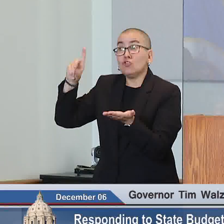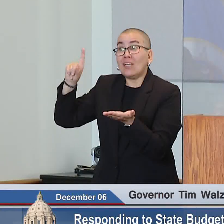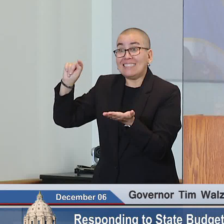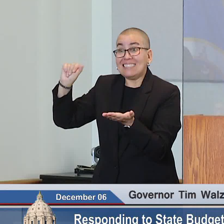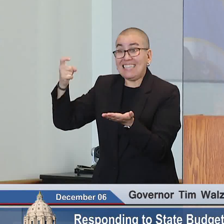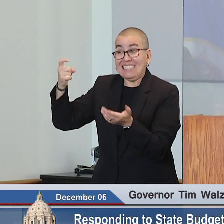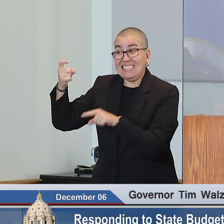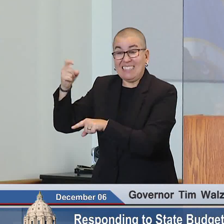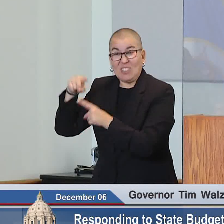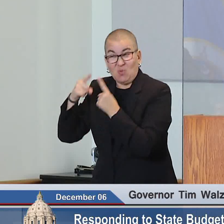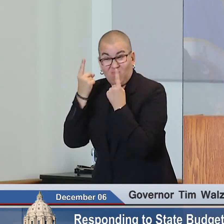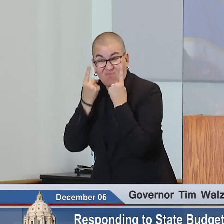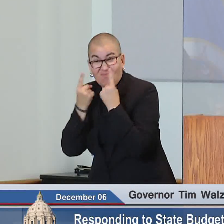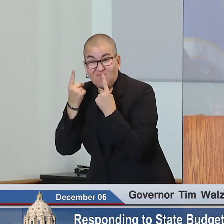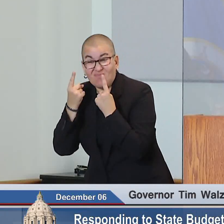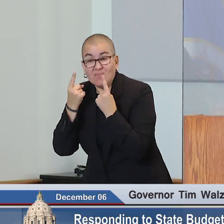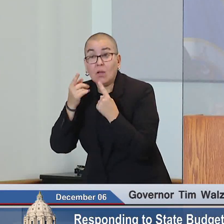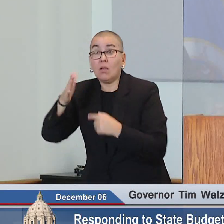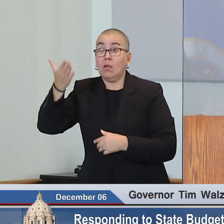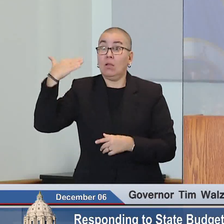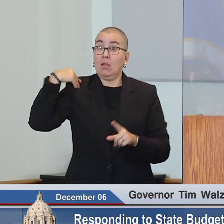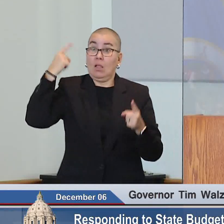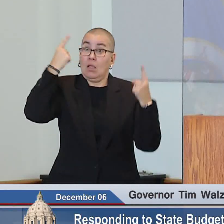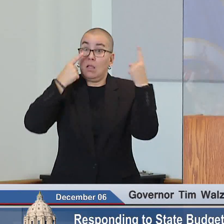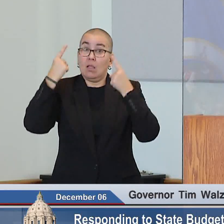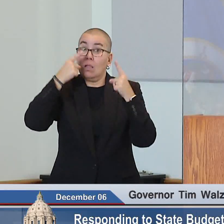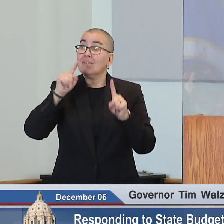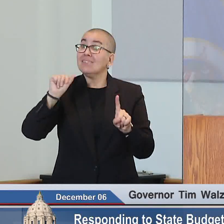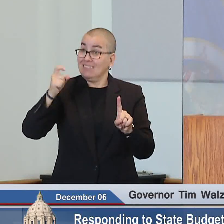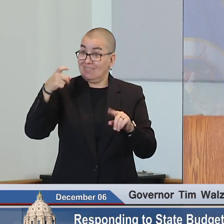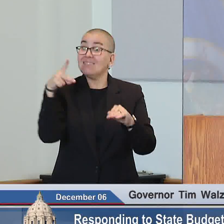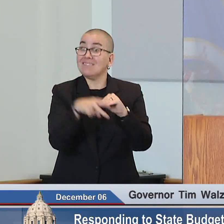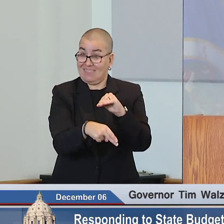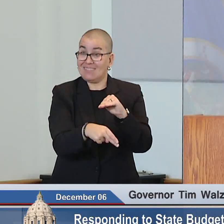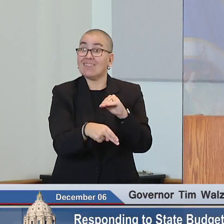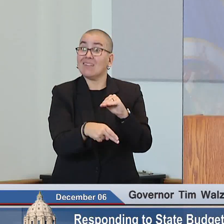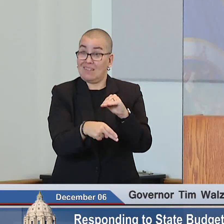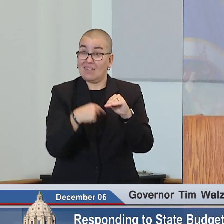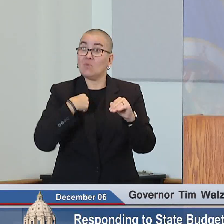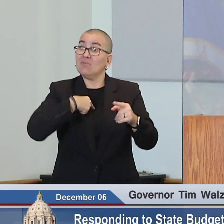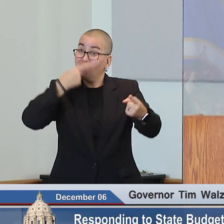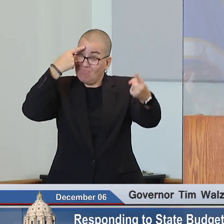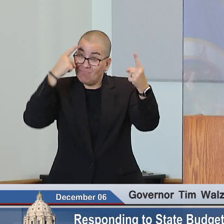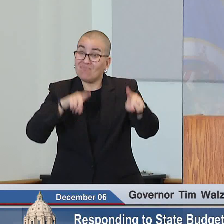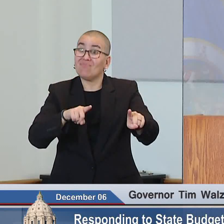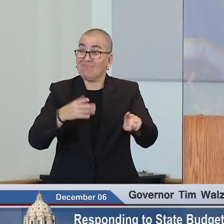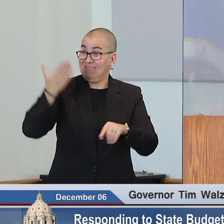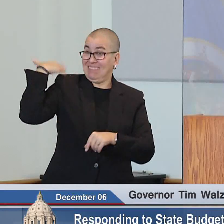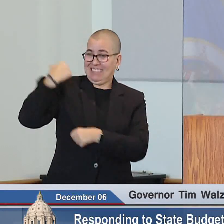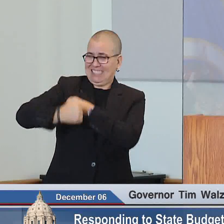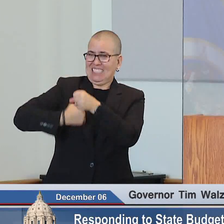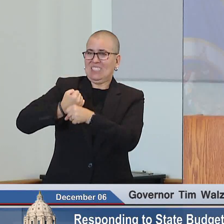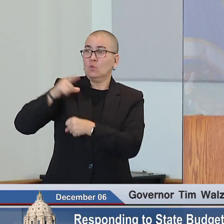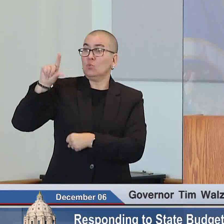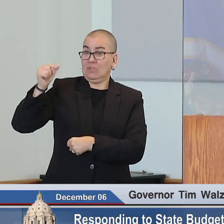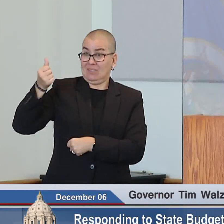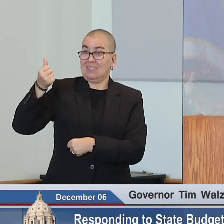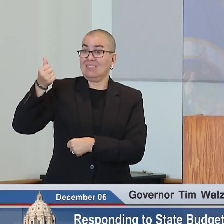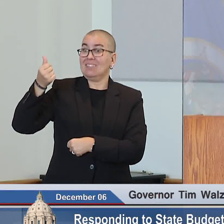agreed before to tax cuts. We even agreed in, I believe, in the 2019 budget to some more broader